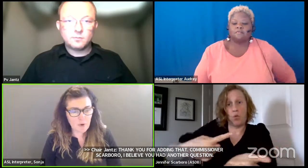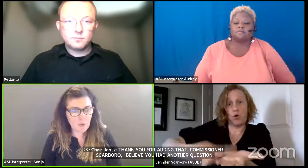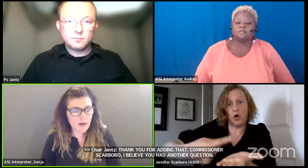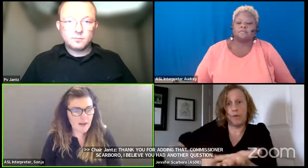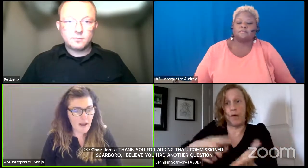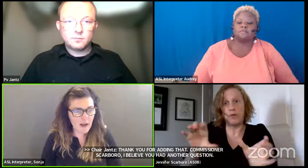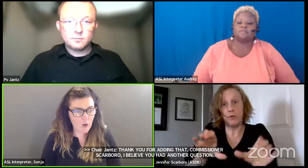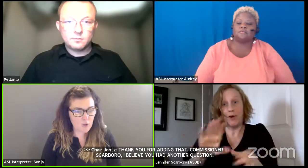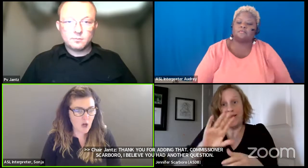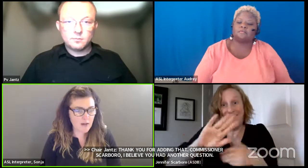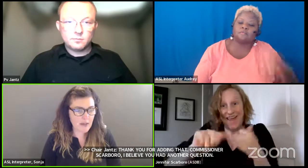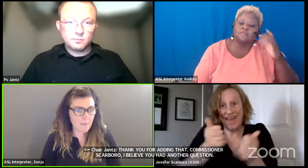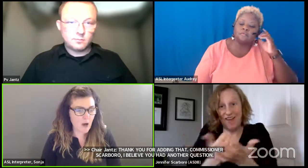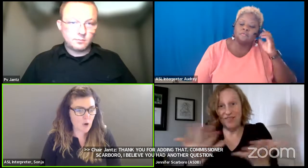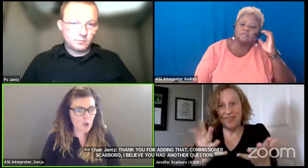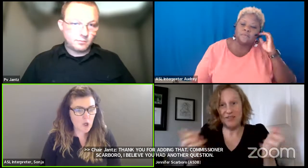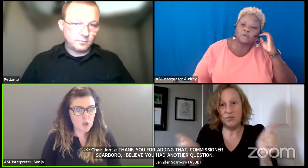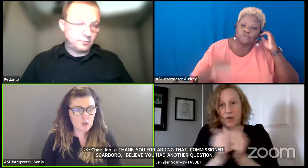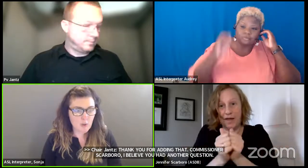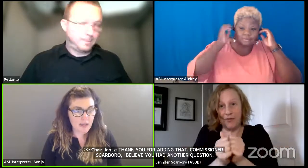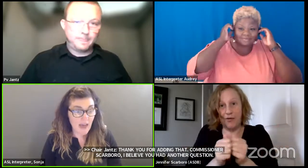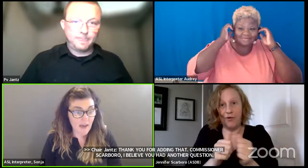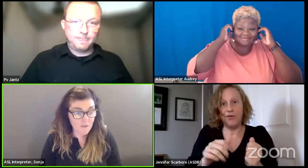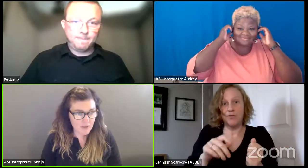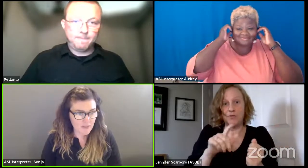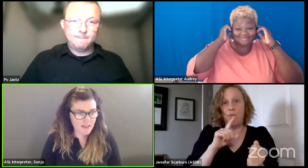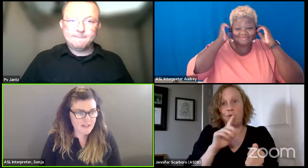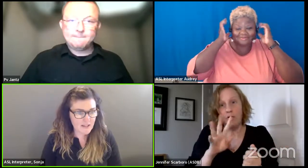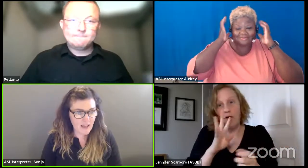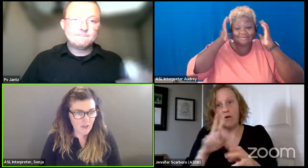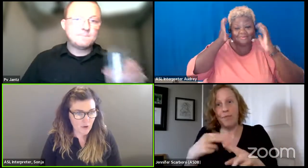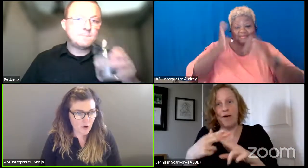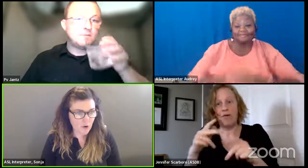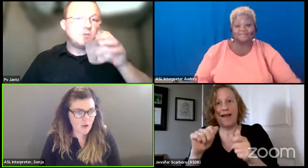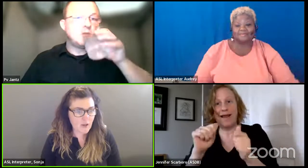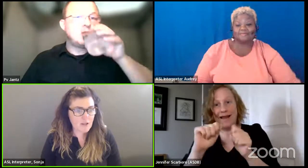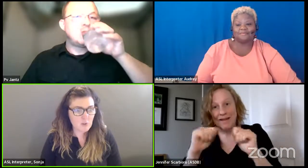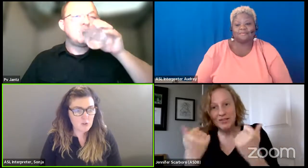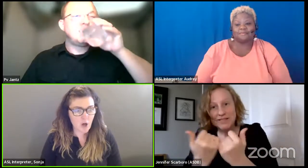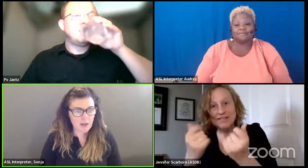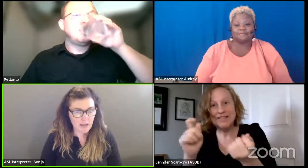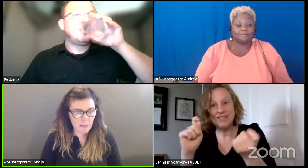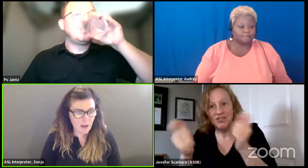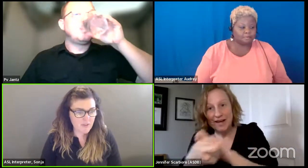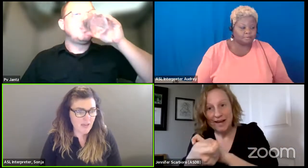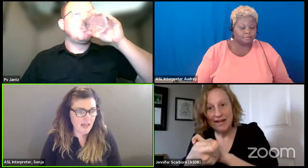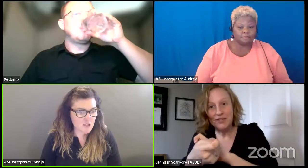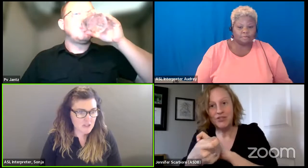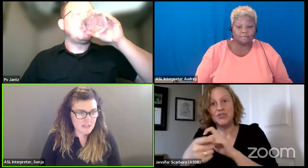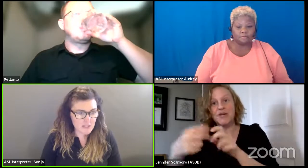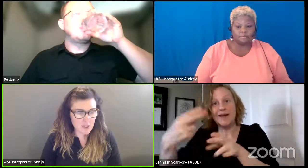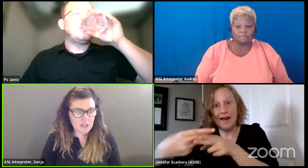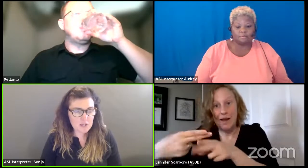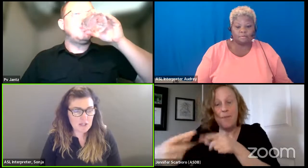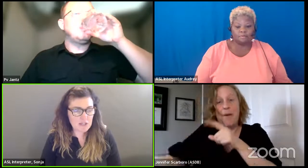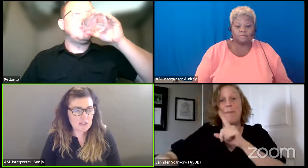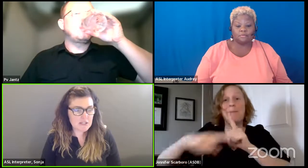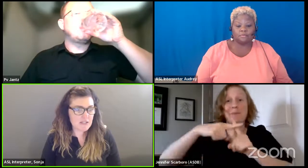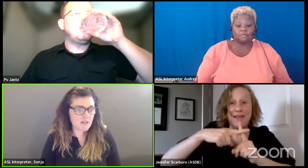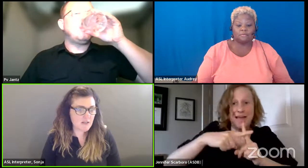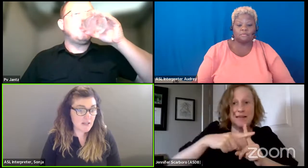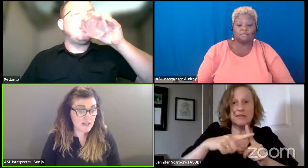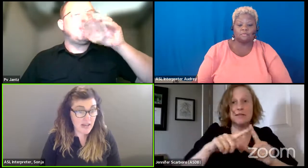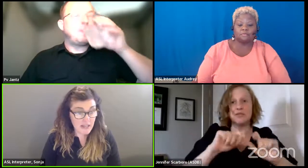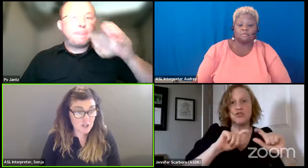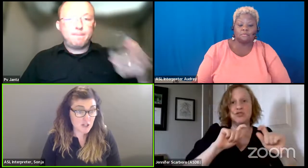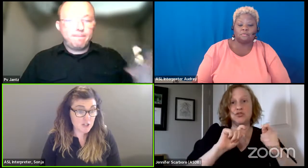example, right now we're talking about doing everything together. So we're talking about the agency